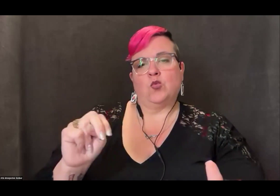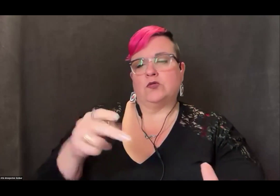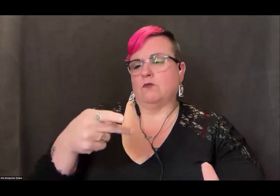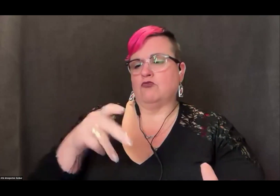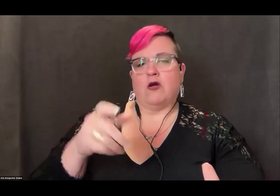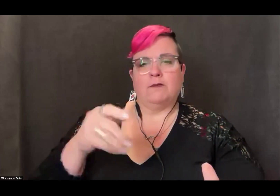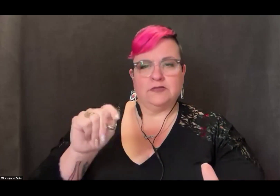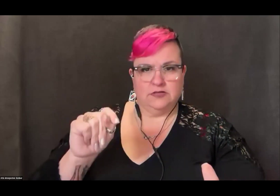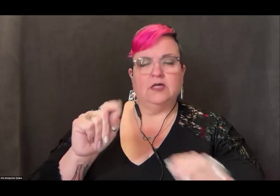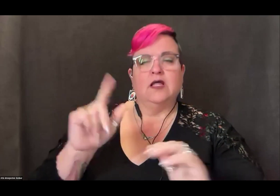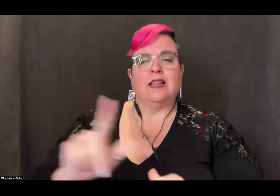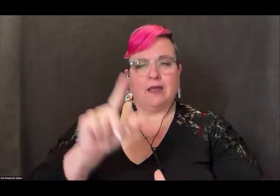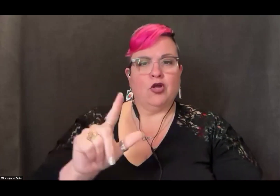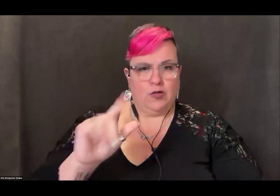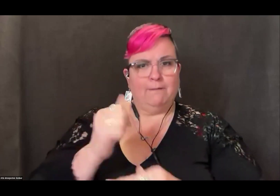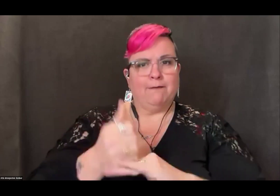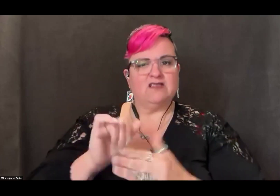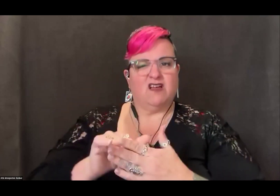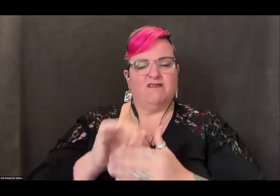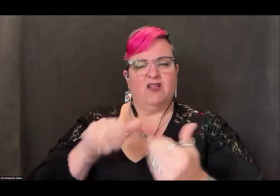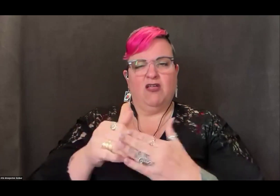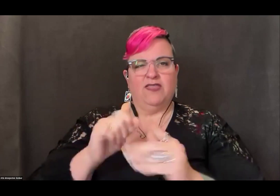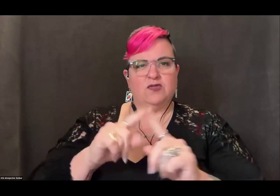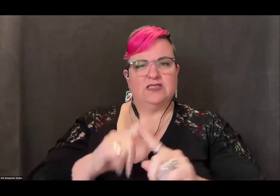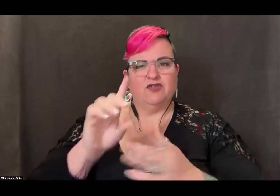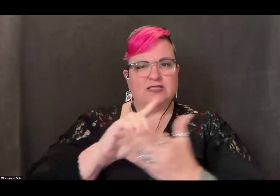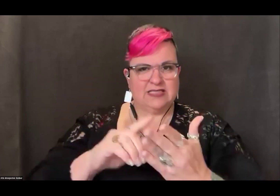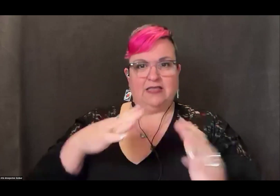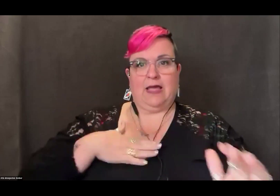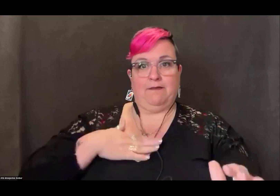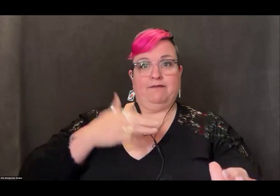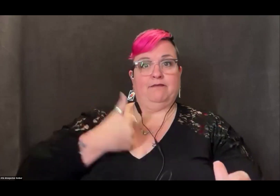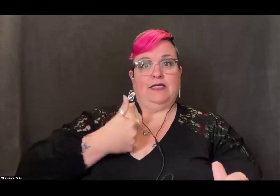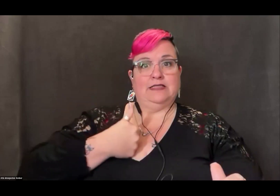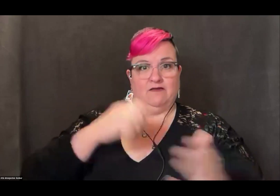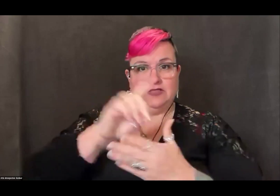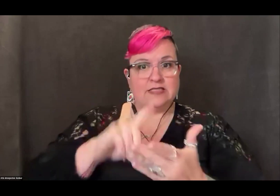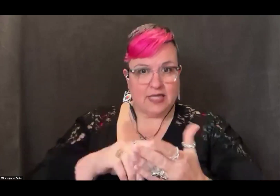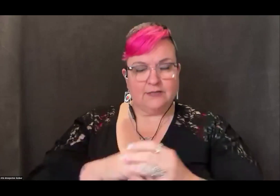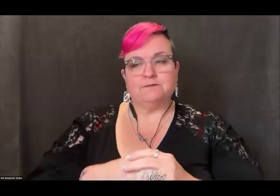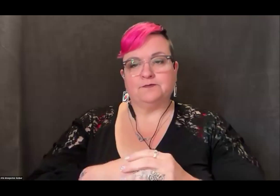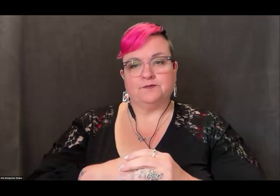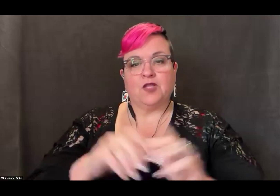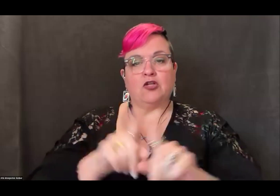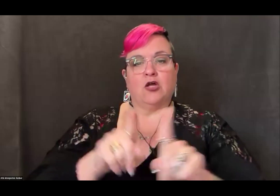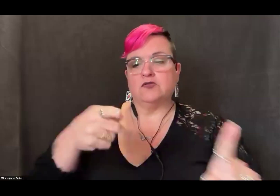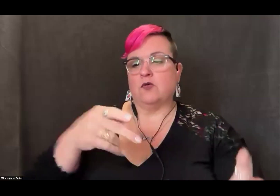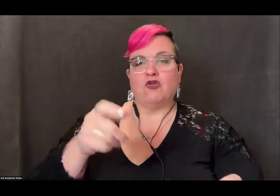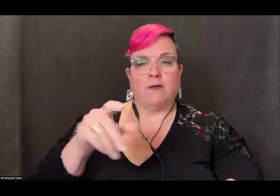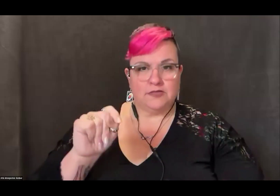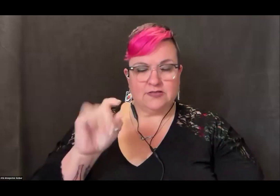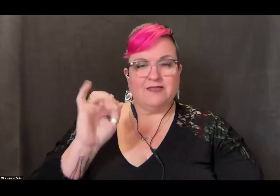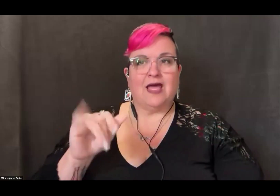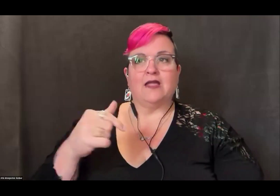library based off of prompts that I've designed myself, and also prompts that